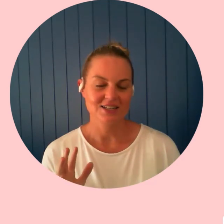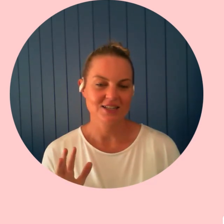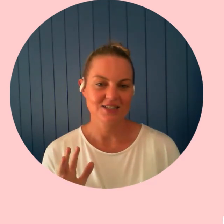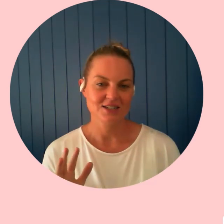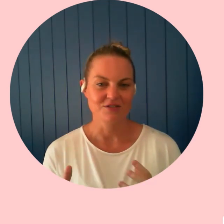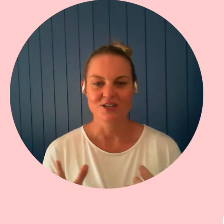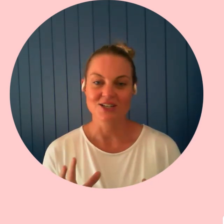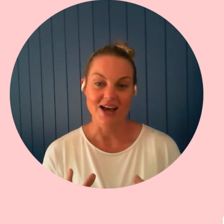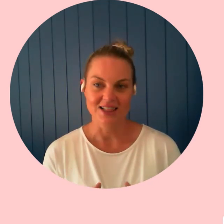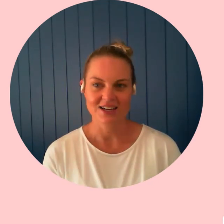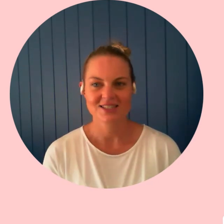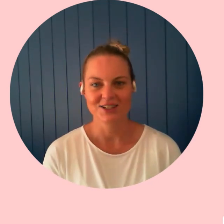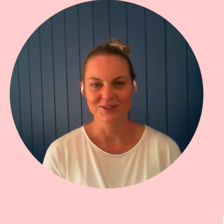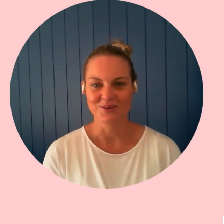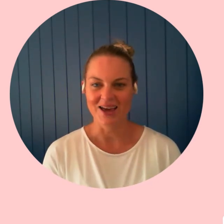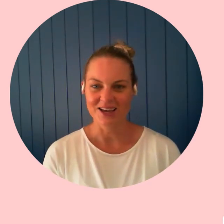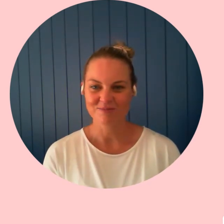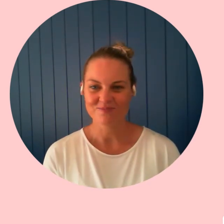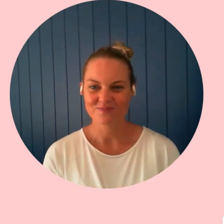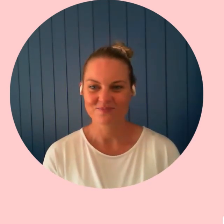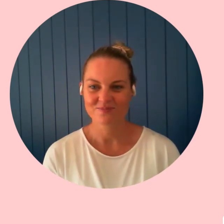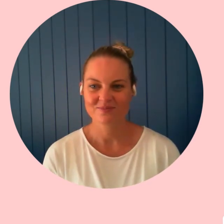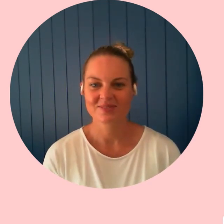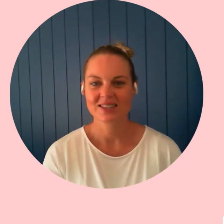any different dialects along the way.